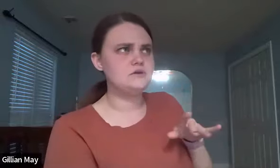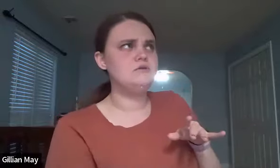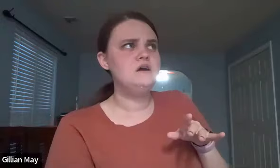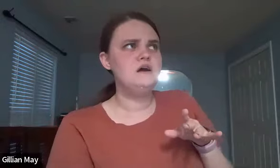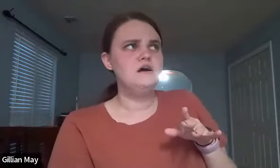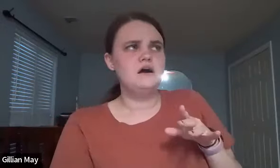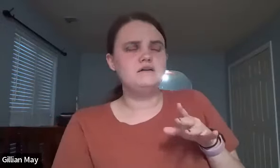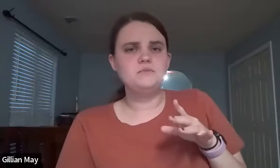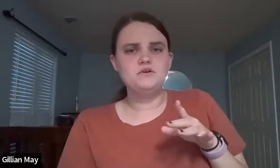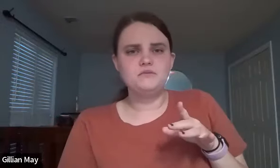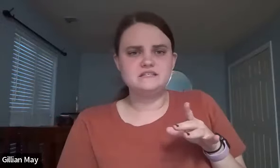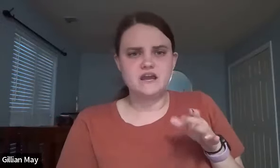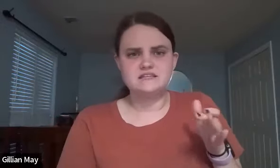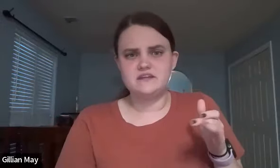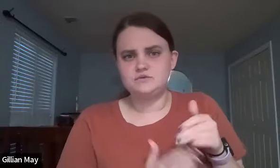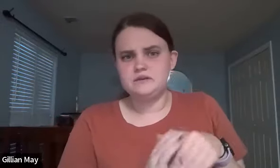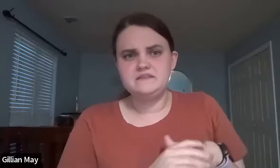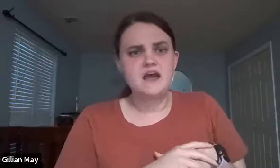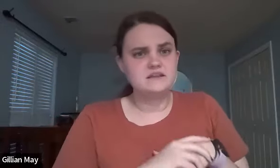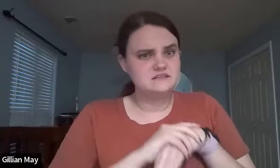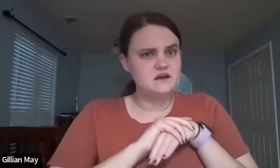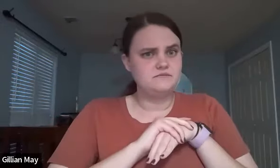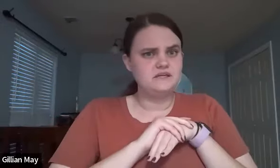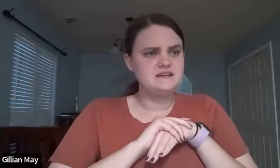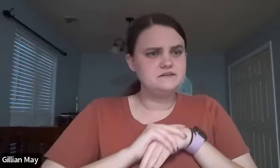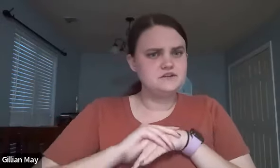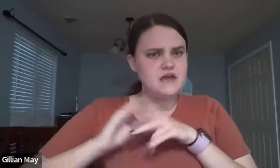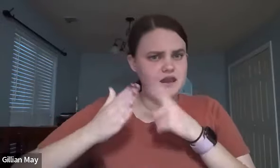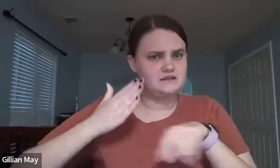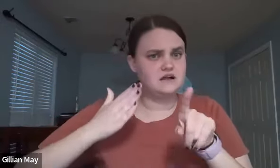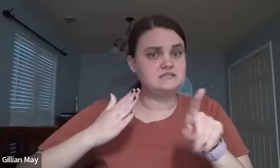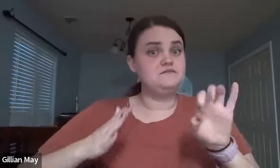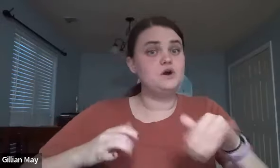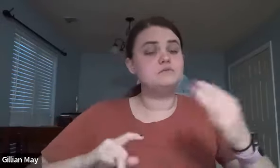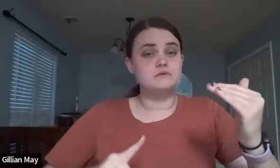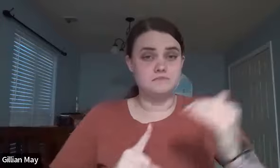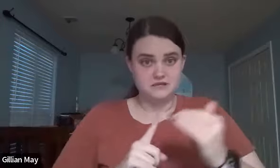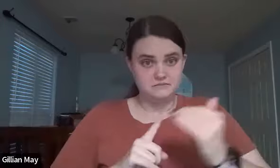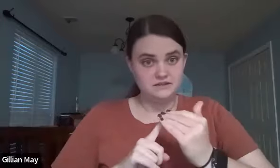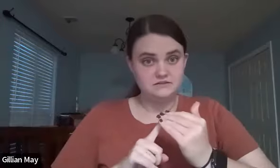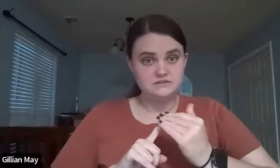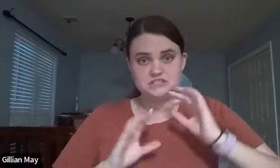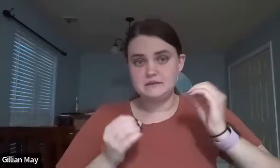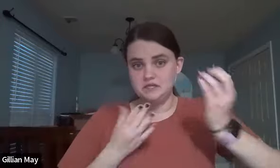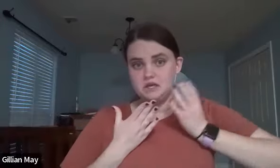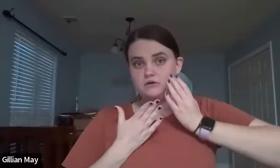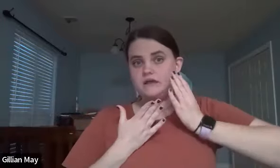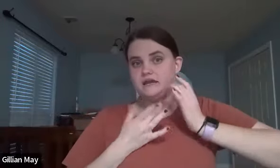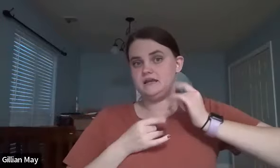through a couple of ways of asking, like to repeat that and stuff. We can definitely do that in next class. If y'all will remind me, just let me know. And I can